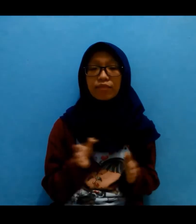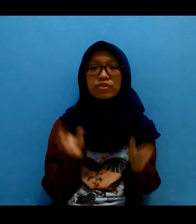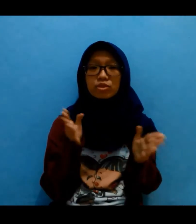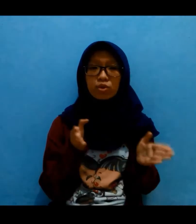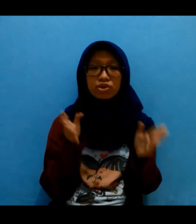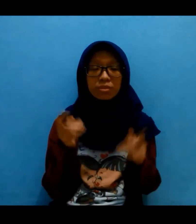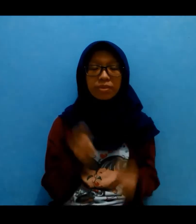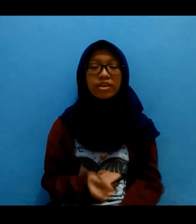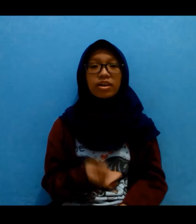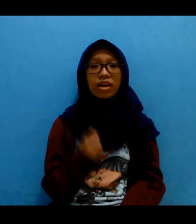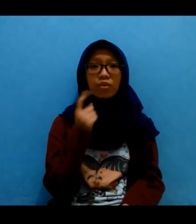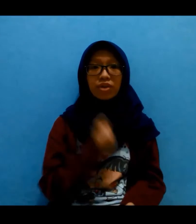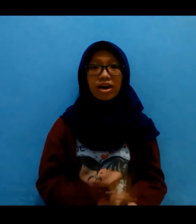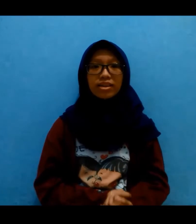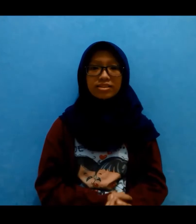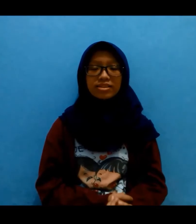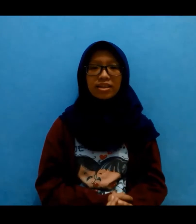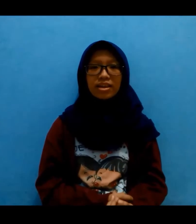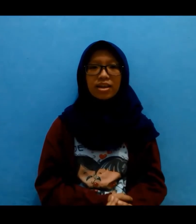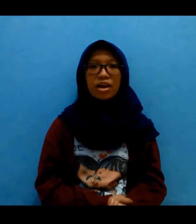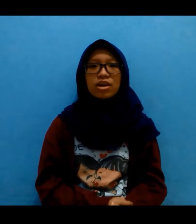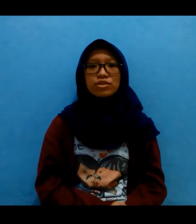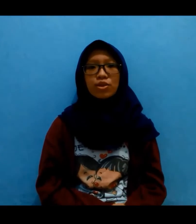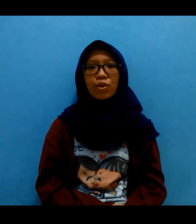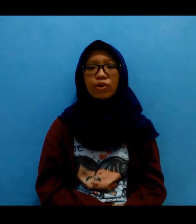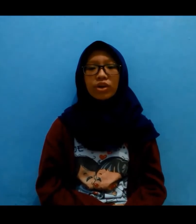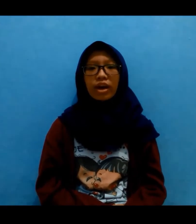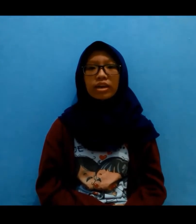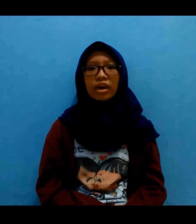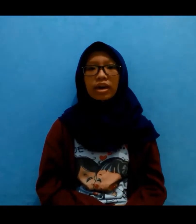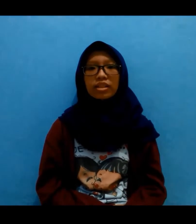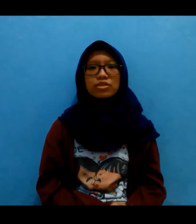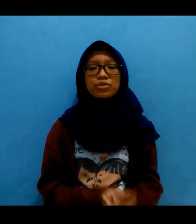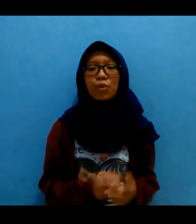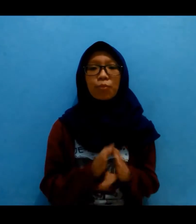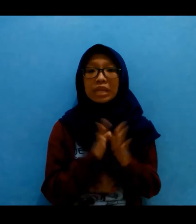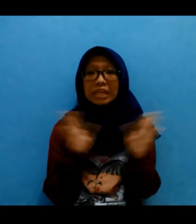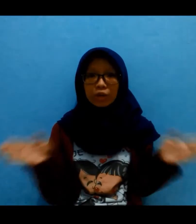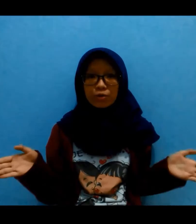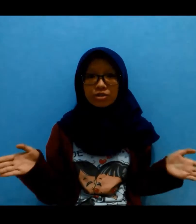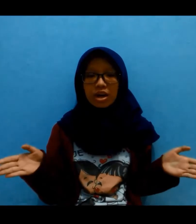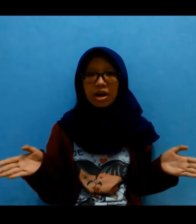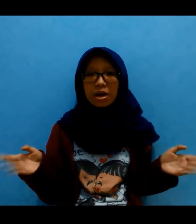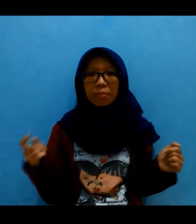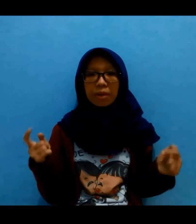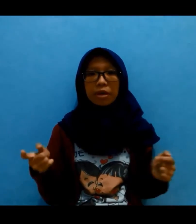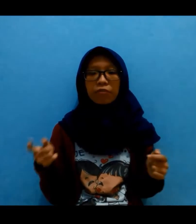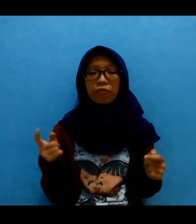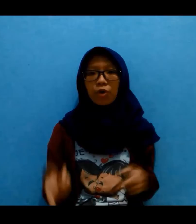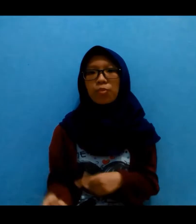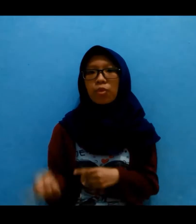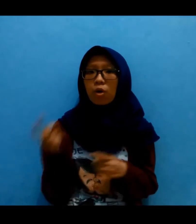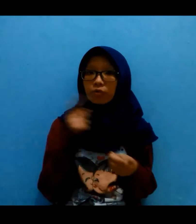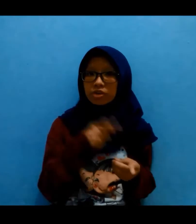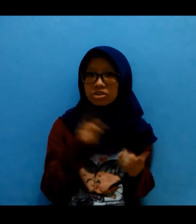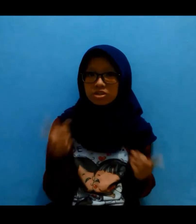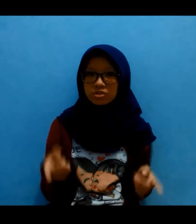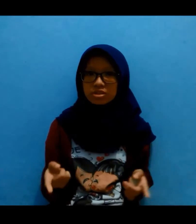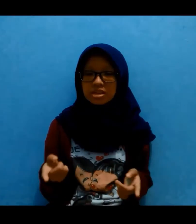have a social media account, right? So you can get so many news, maybe from official